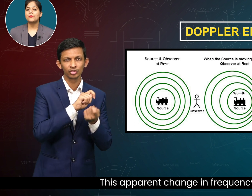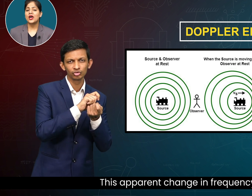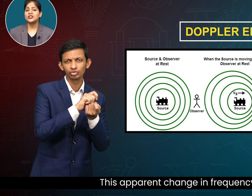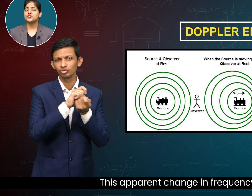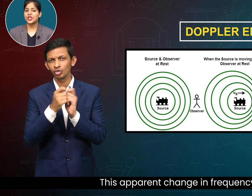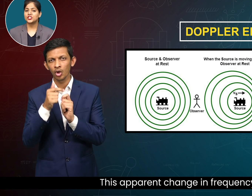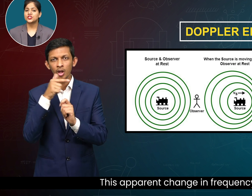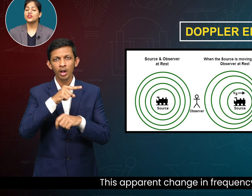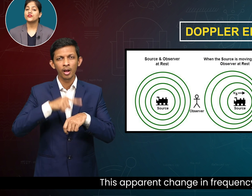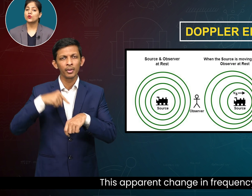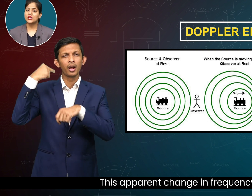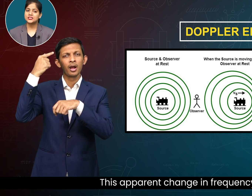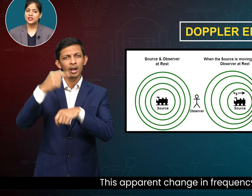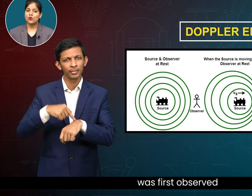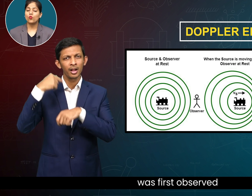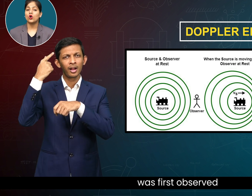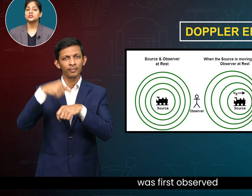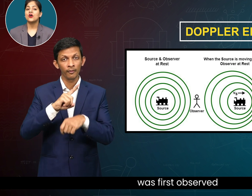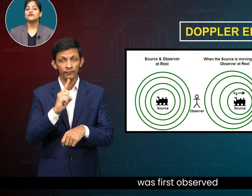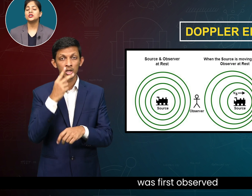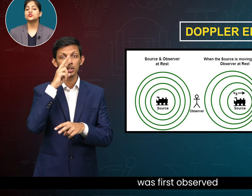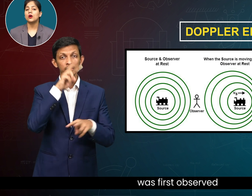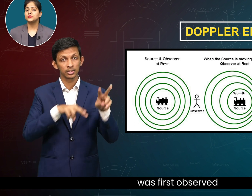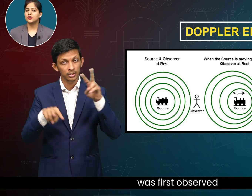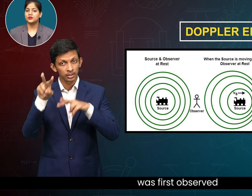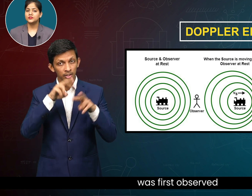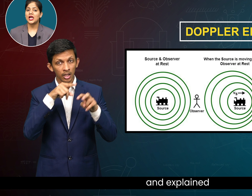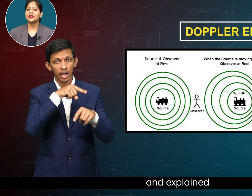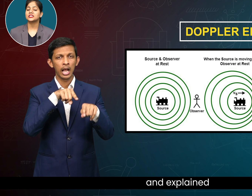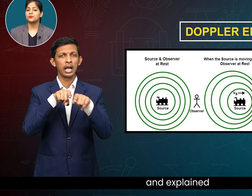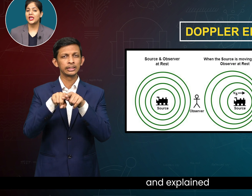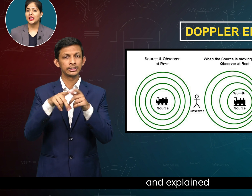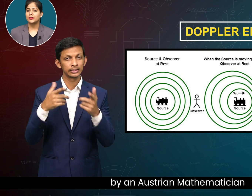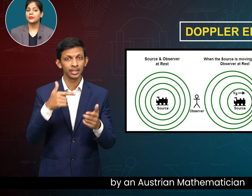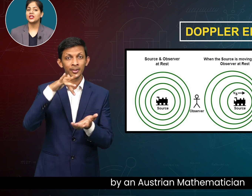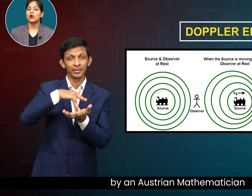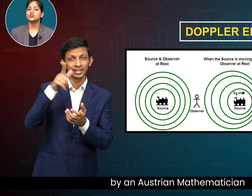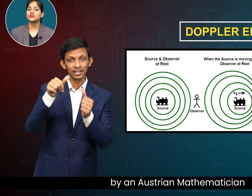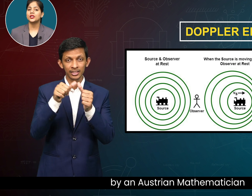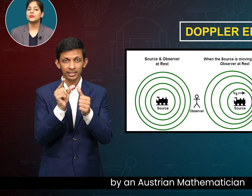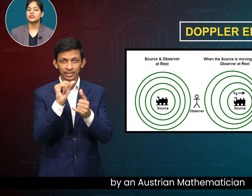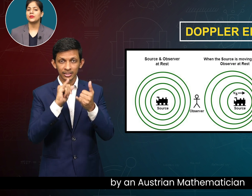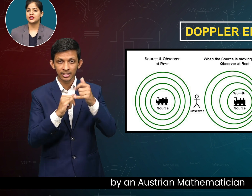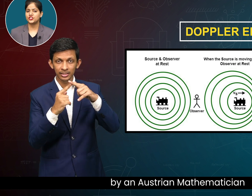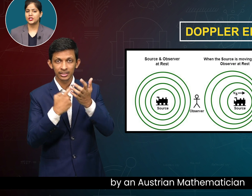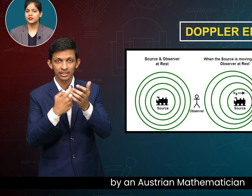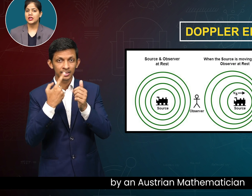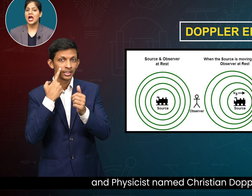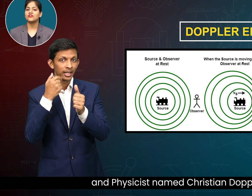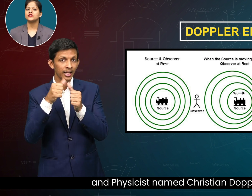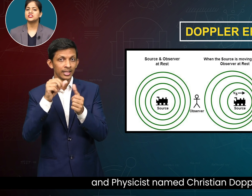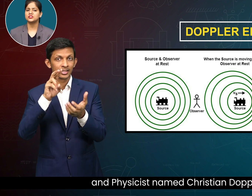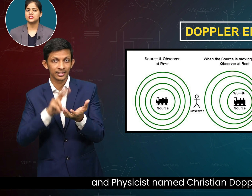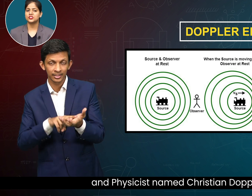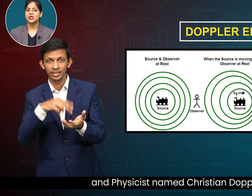This apparent change in frequency was first observed and explained by an Austrian mathematician